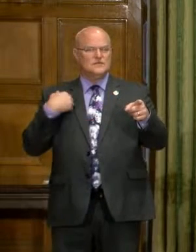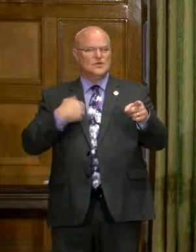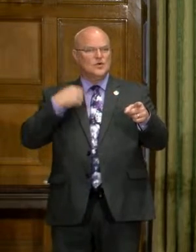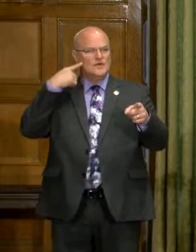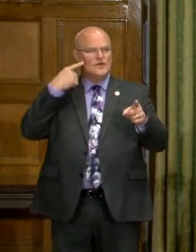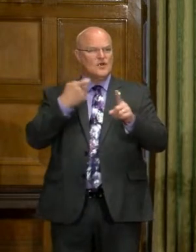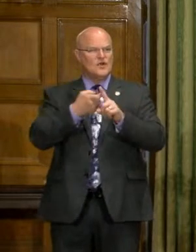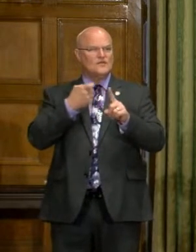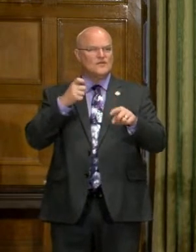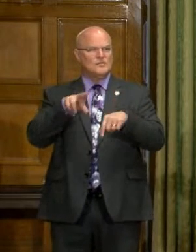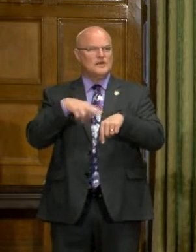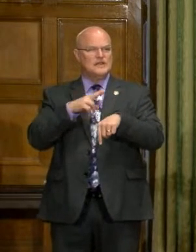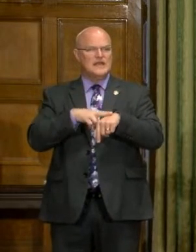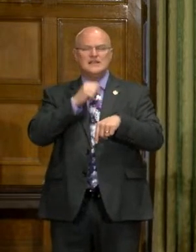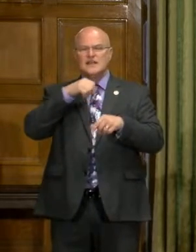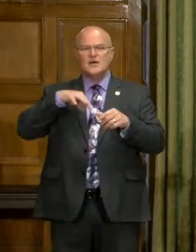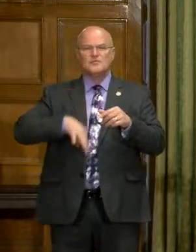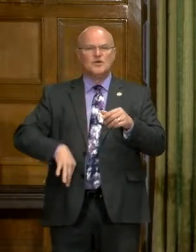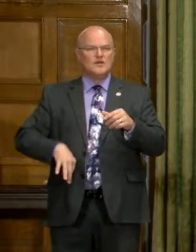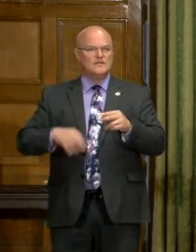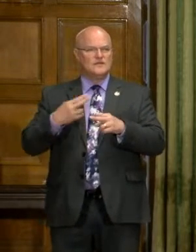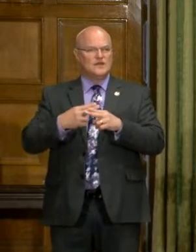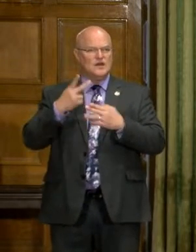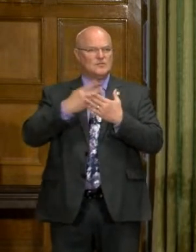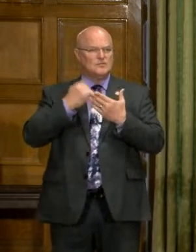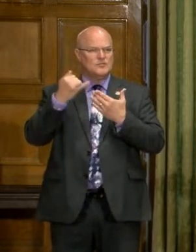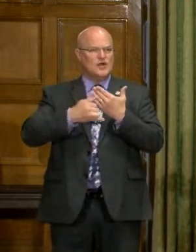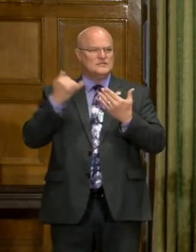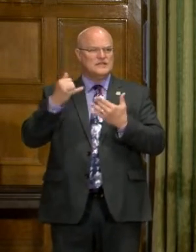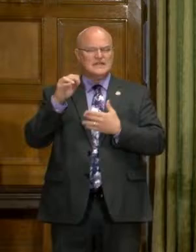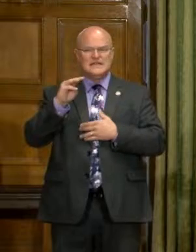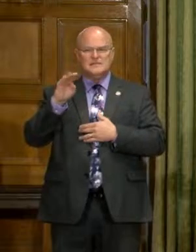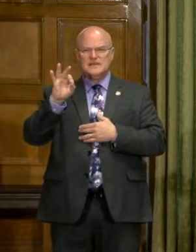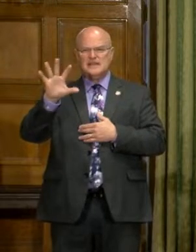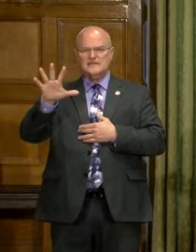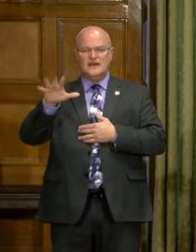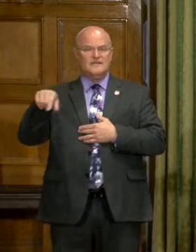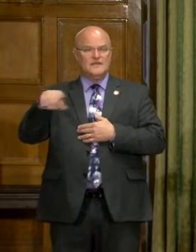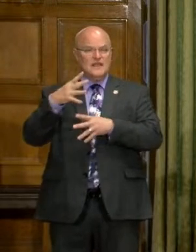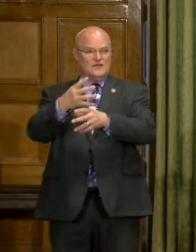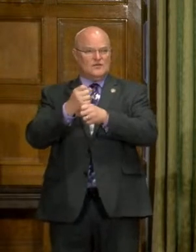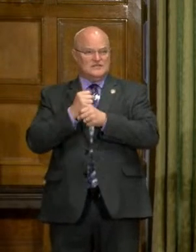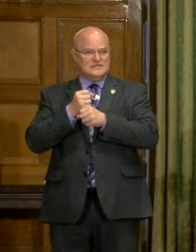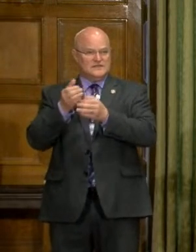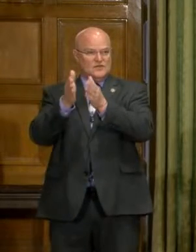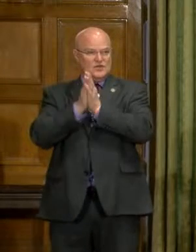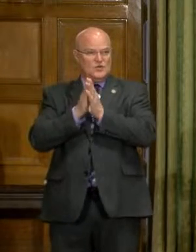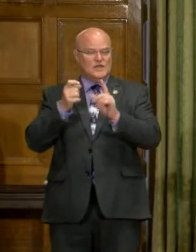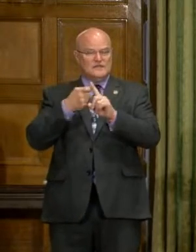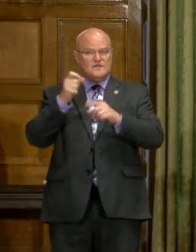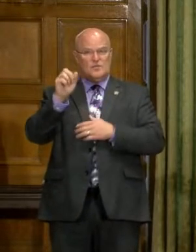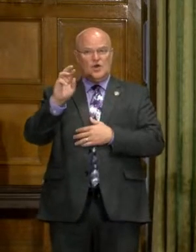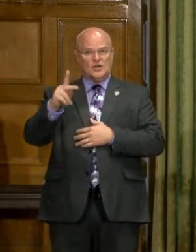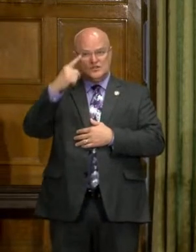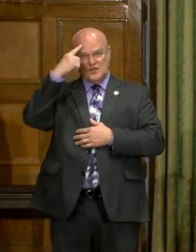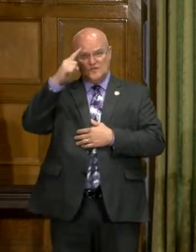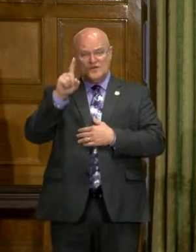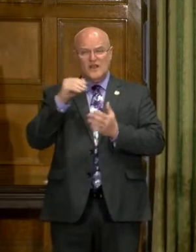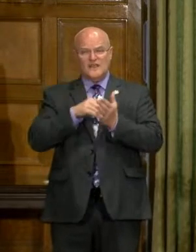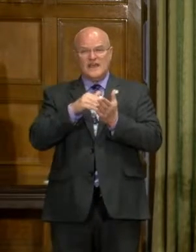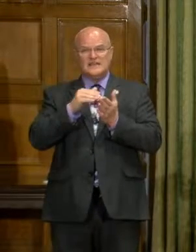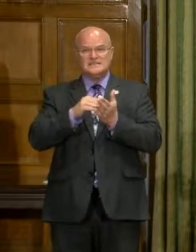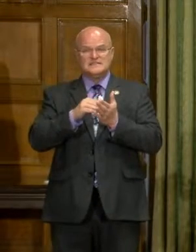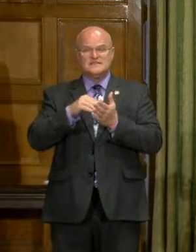heard from a national nonprofit called Project N95 that they've received requests from Arkansas for